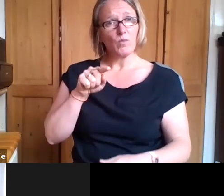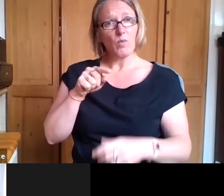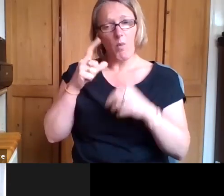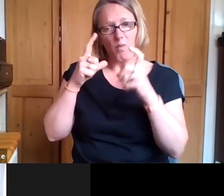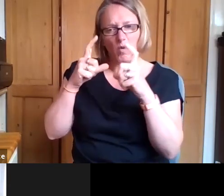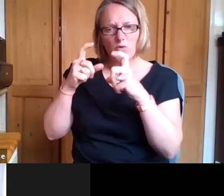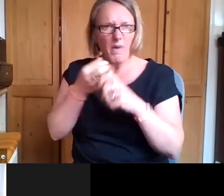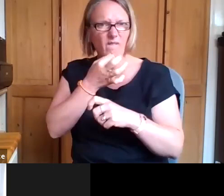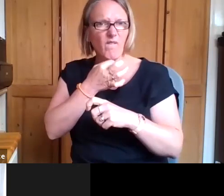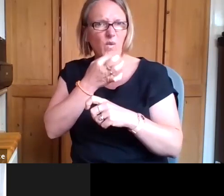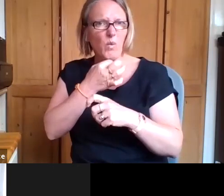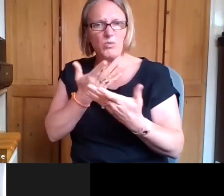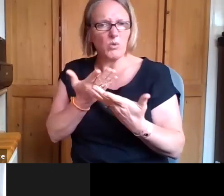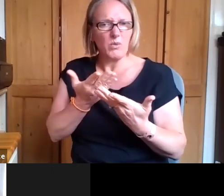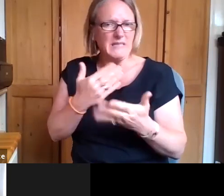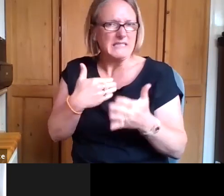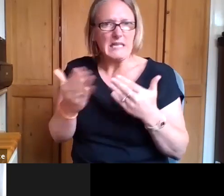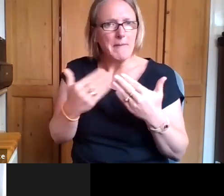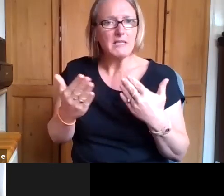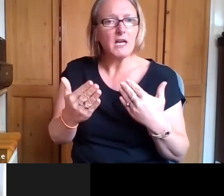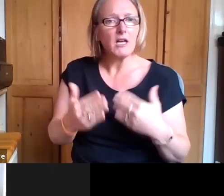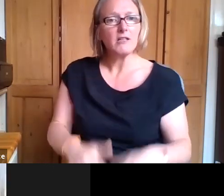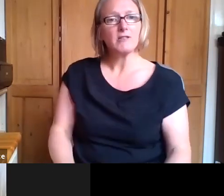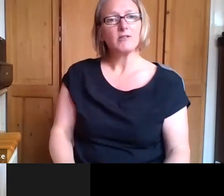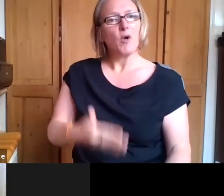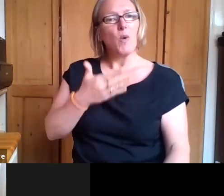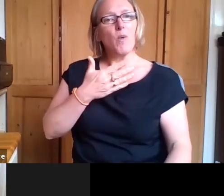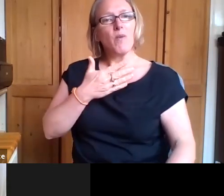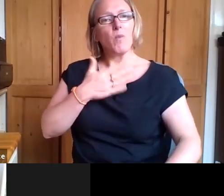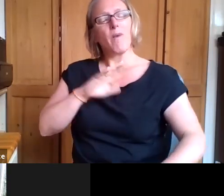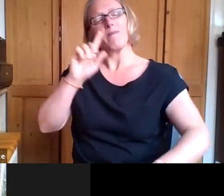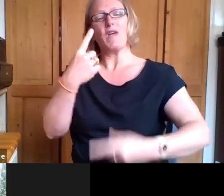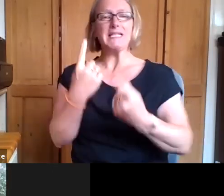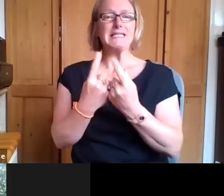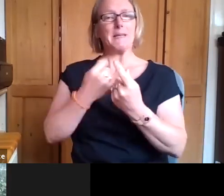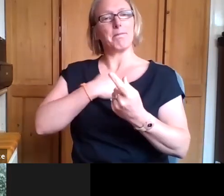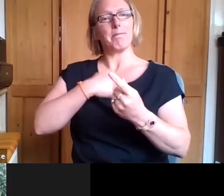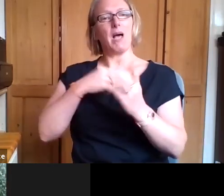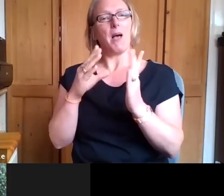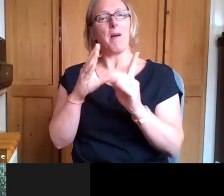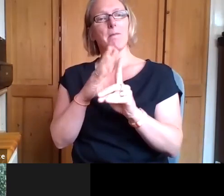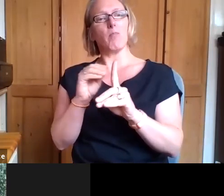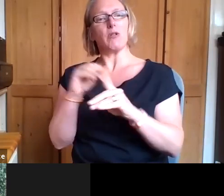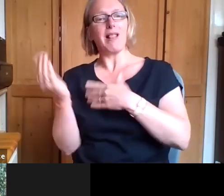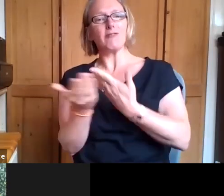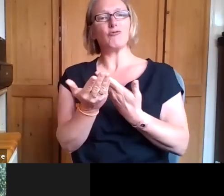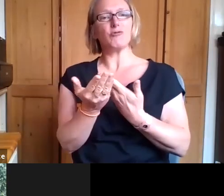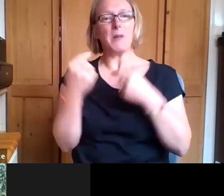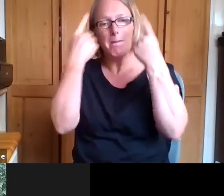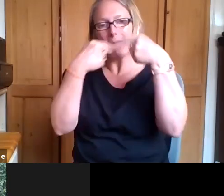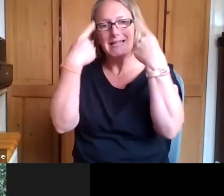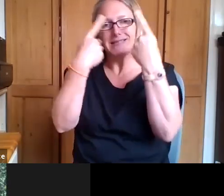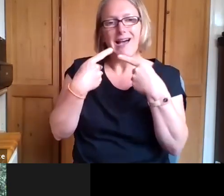you're having a whole session. So I wanted to introduce first our model today, who is Miss Panda.